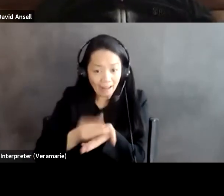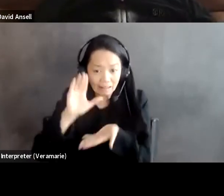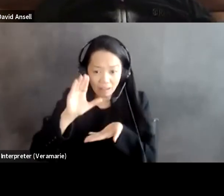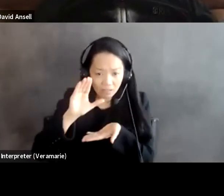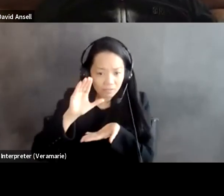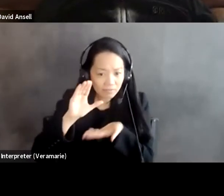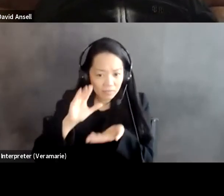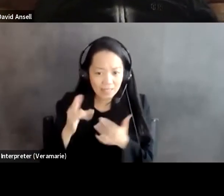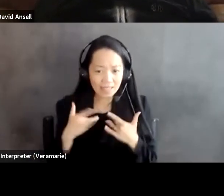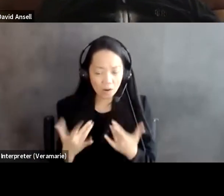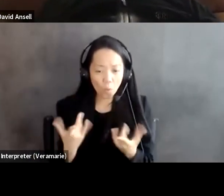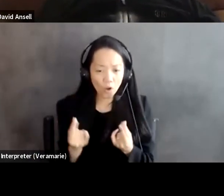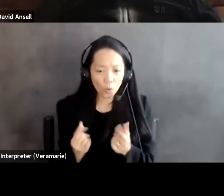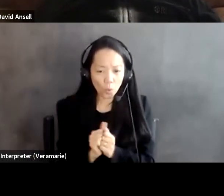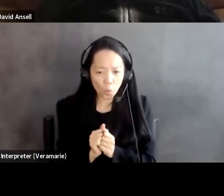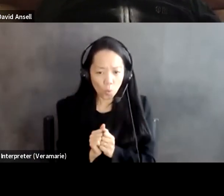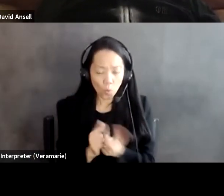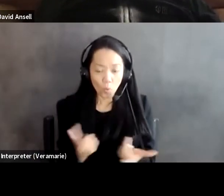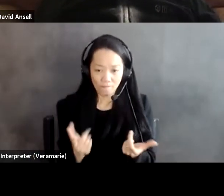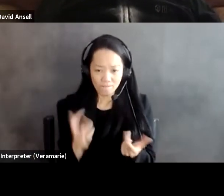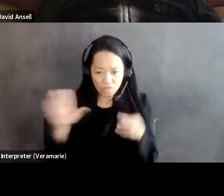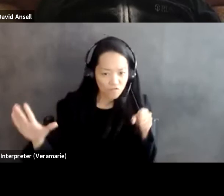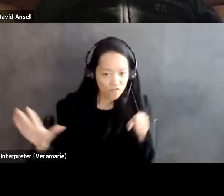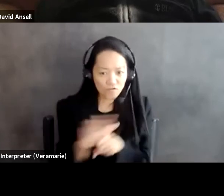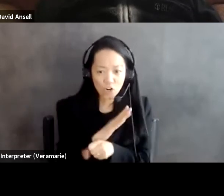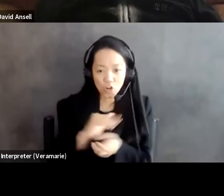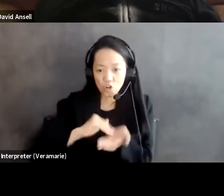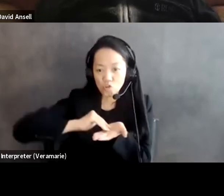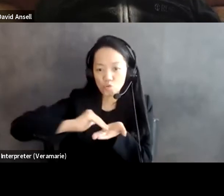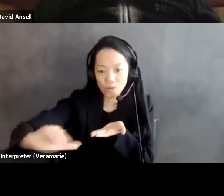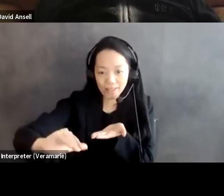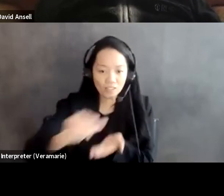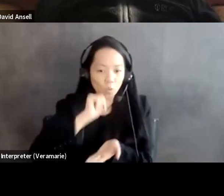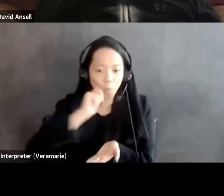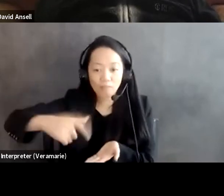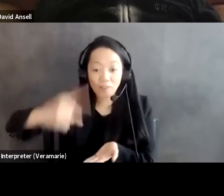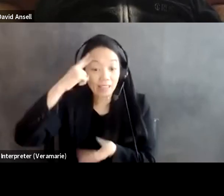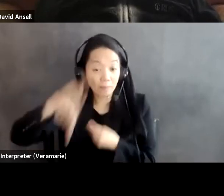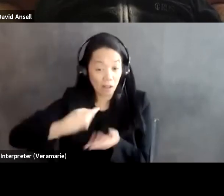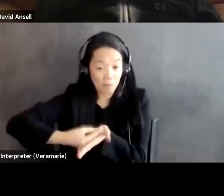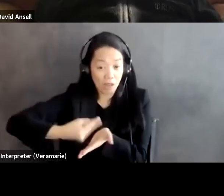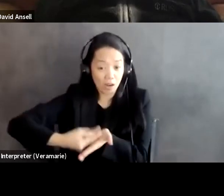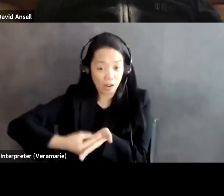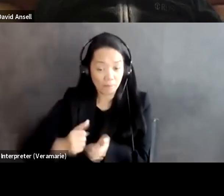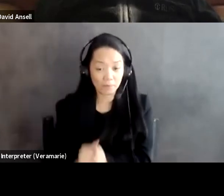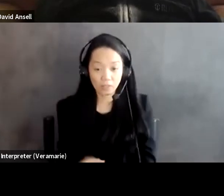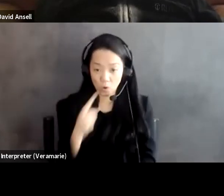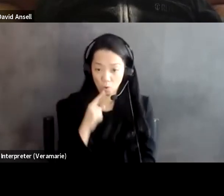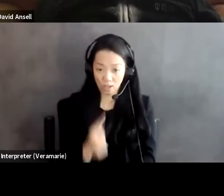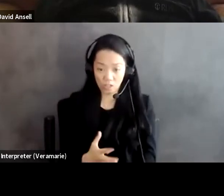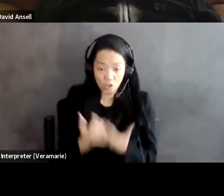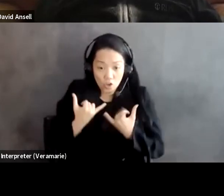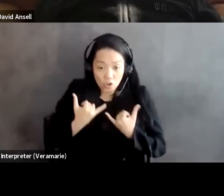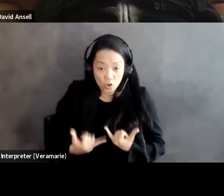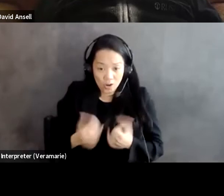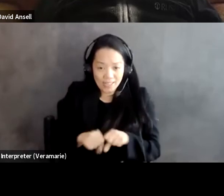strategy, they think about, we're talking about full release, not thinking about it. But what I would posit is that the current